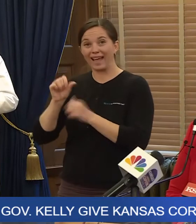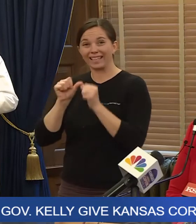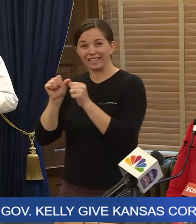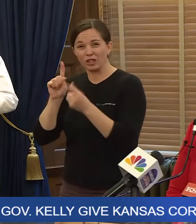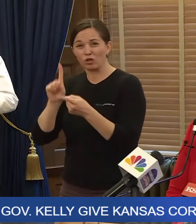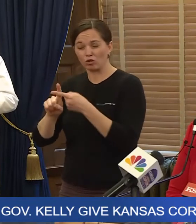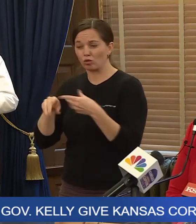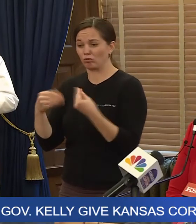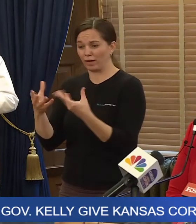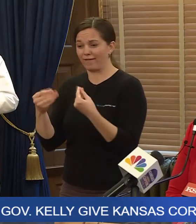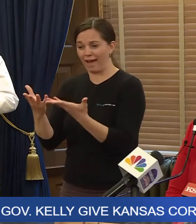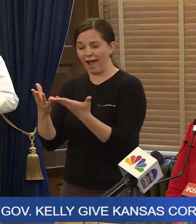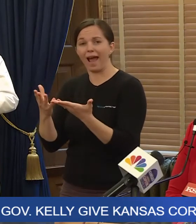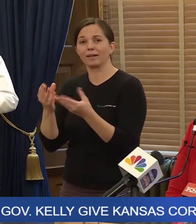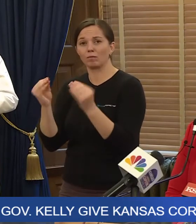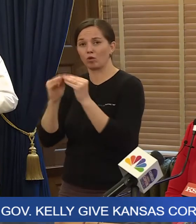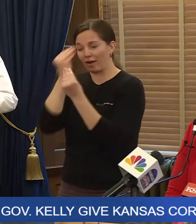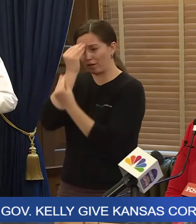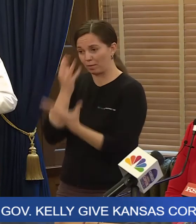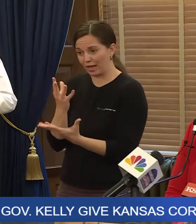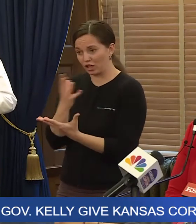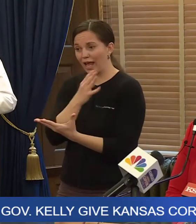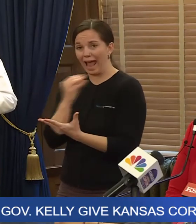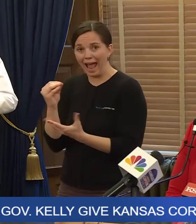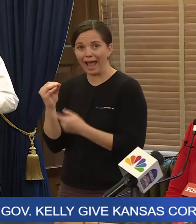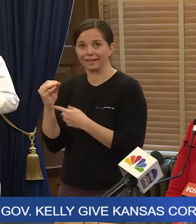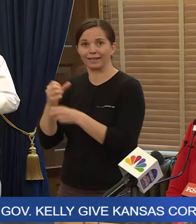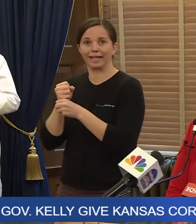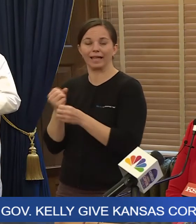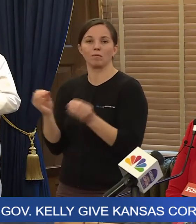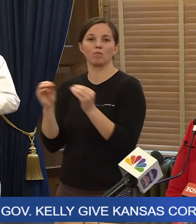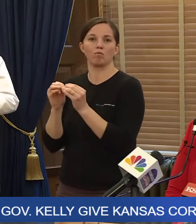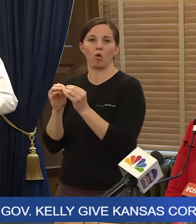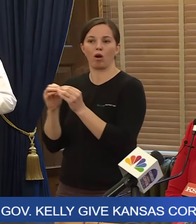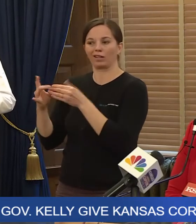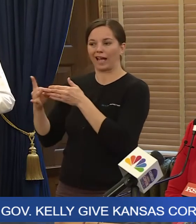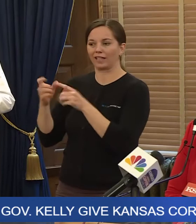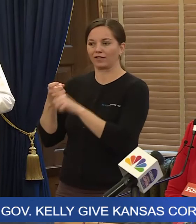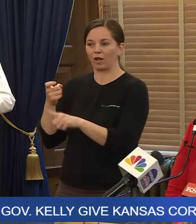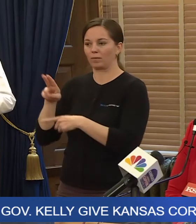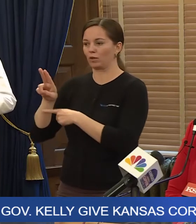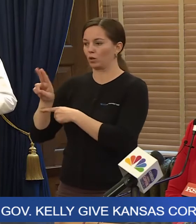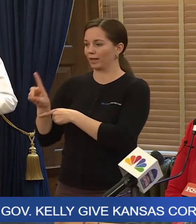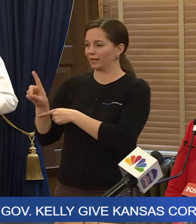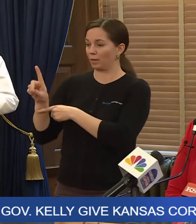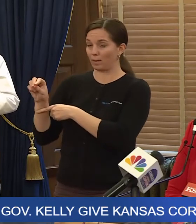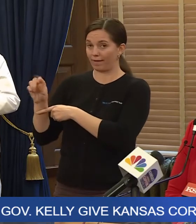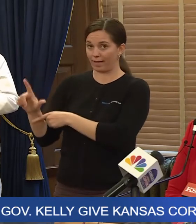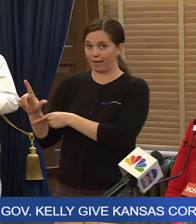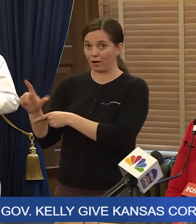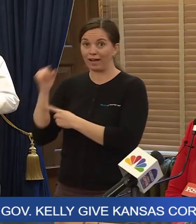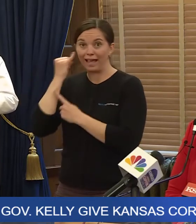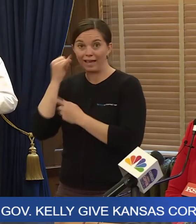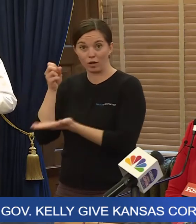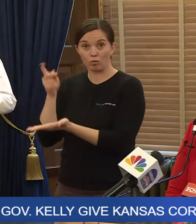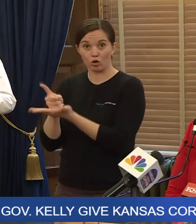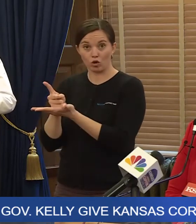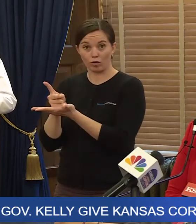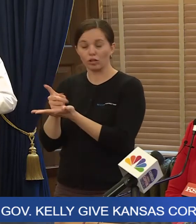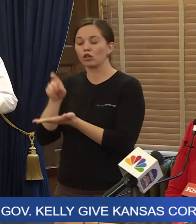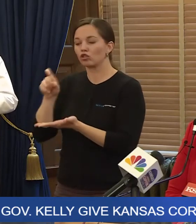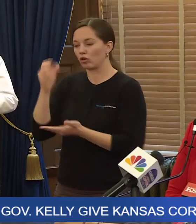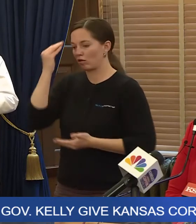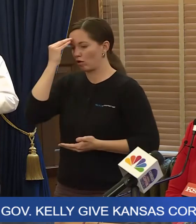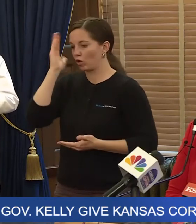progresses, and KDOL receives further guidance from the U.S. Department of Labor. And if approved for PUA, claimants should know that they will